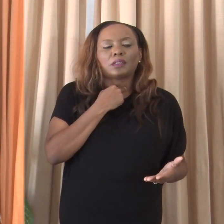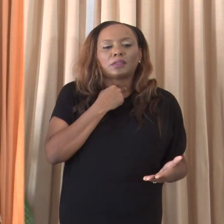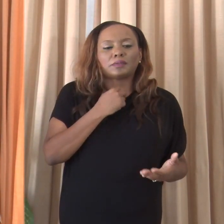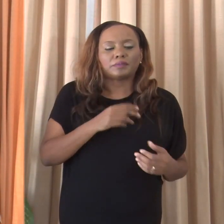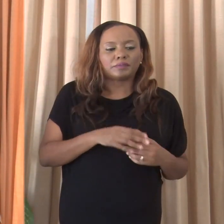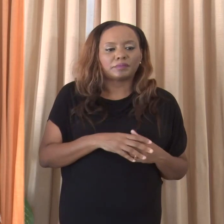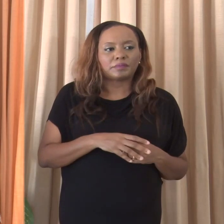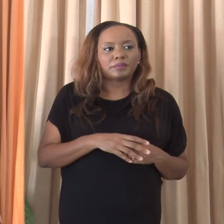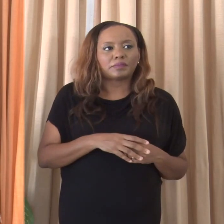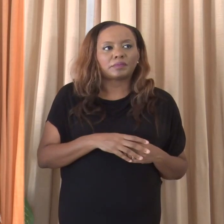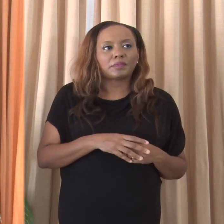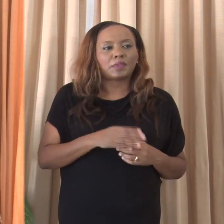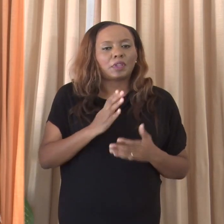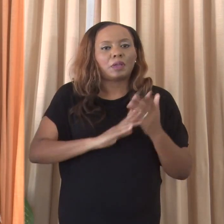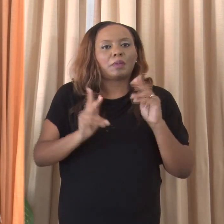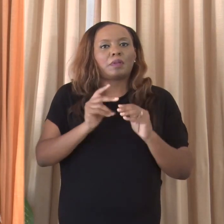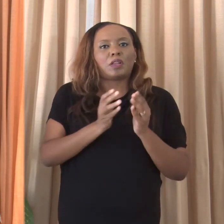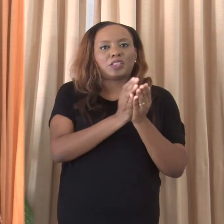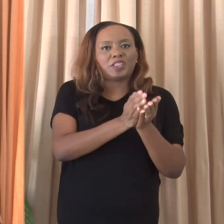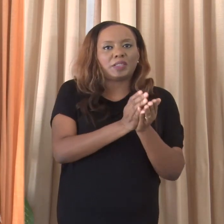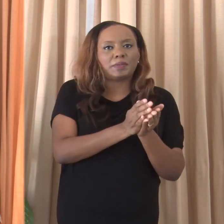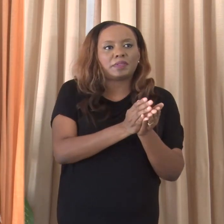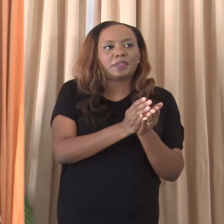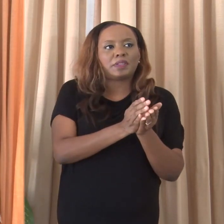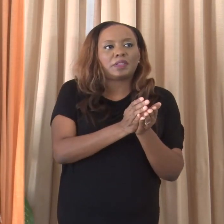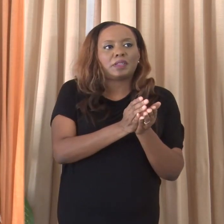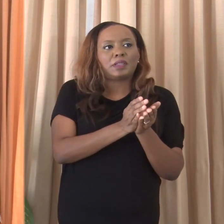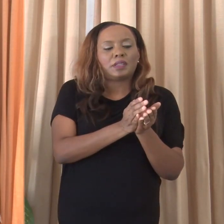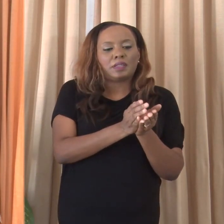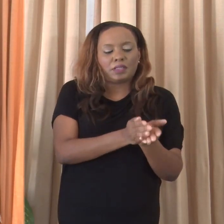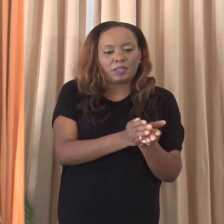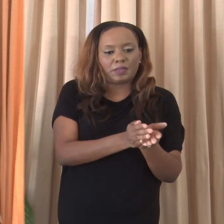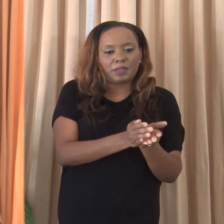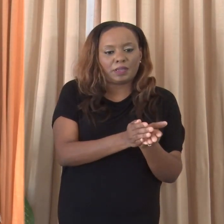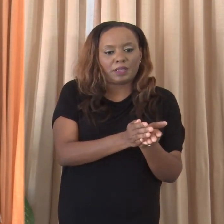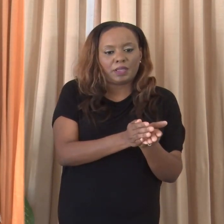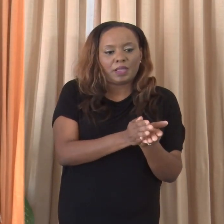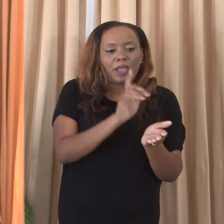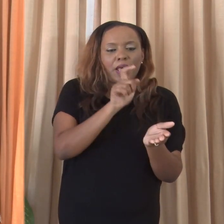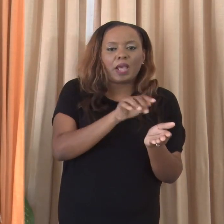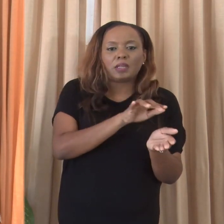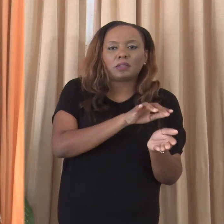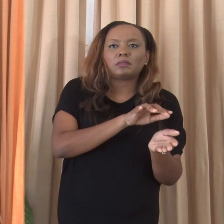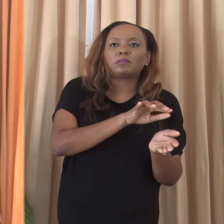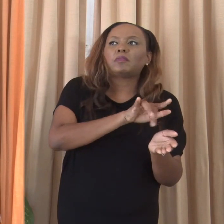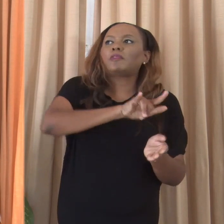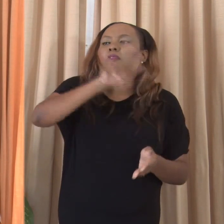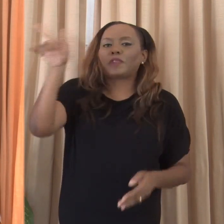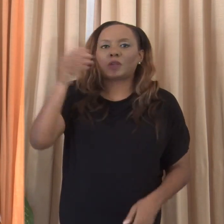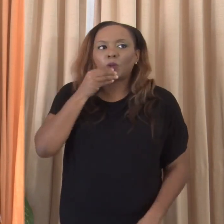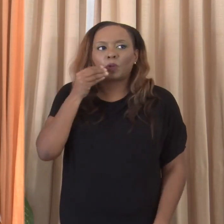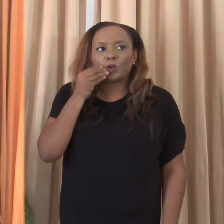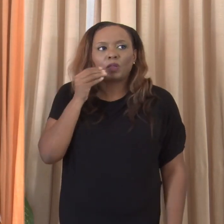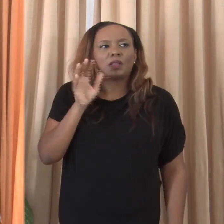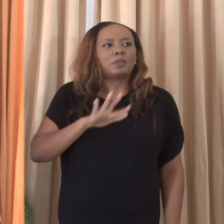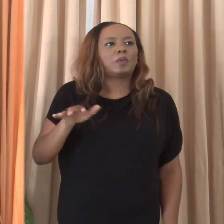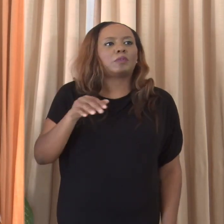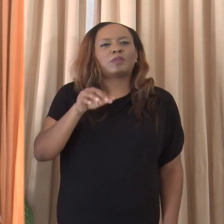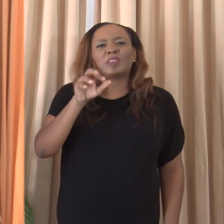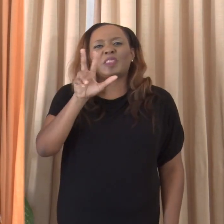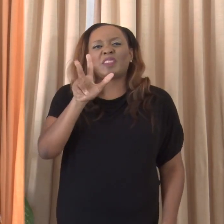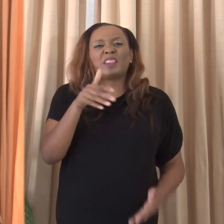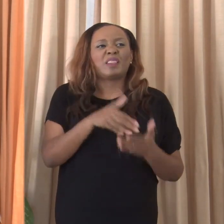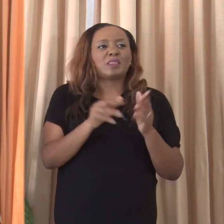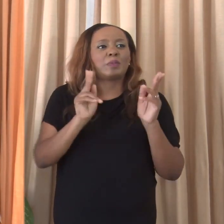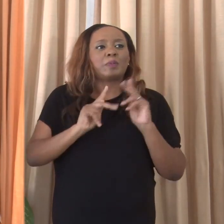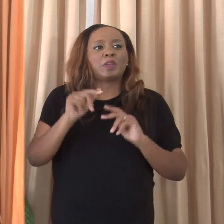the airport without them commingling with the other persons that were there. And we were looking at 3,000 people not mixing